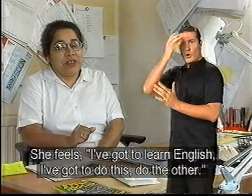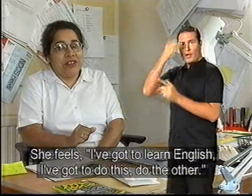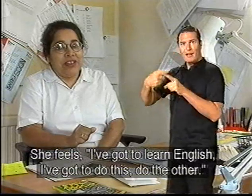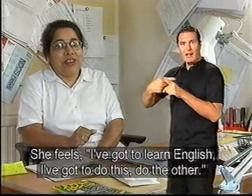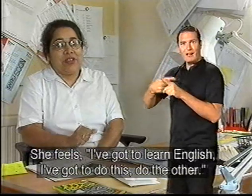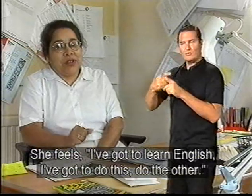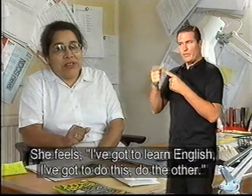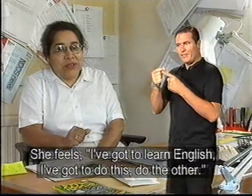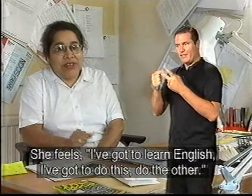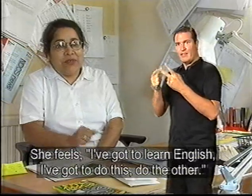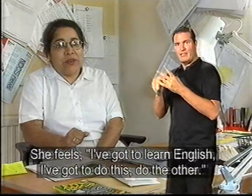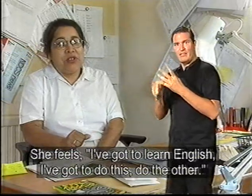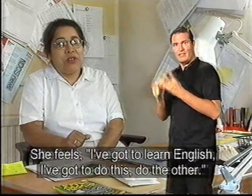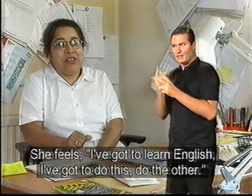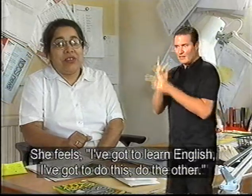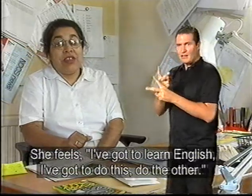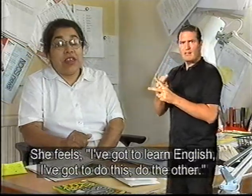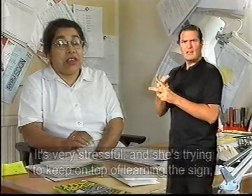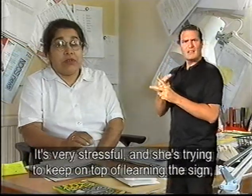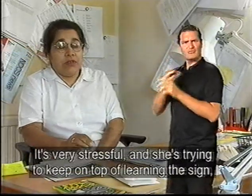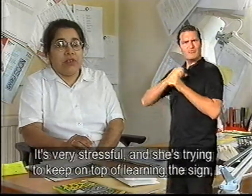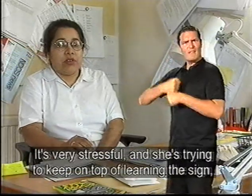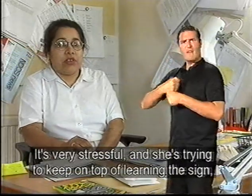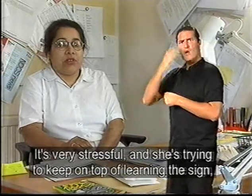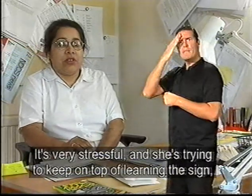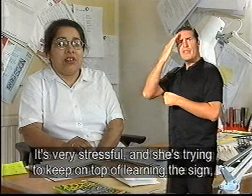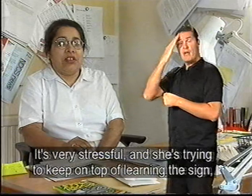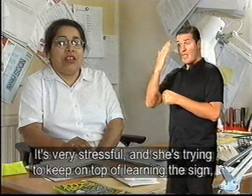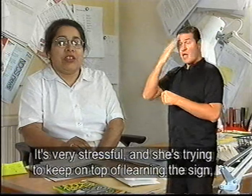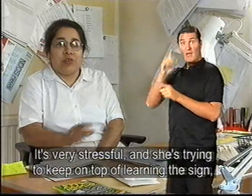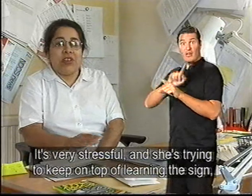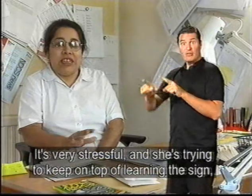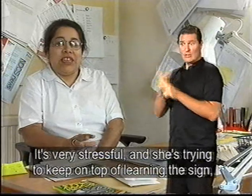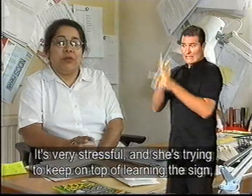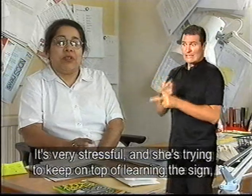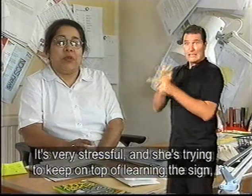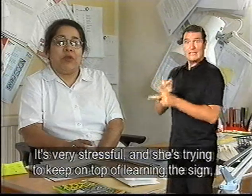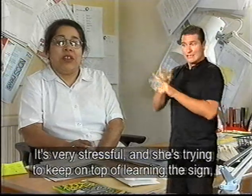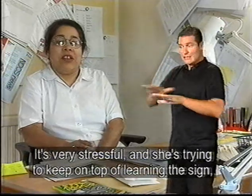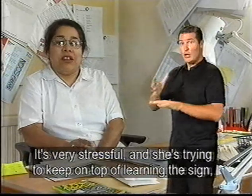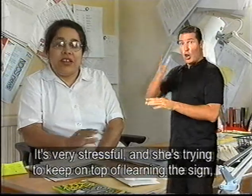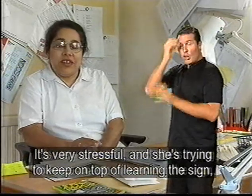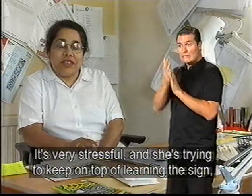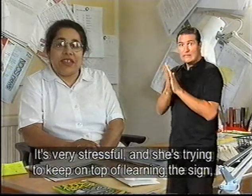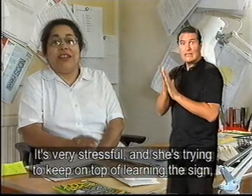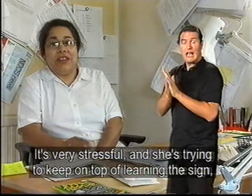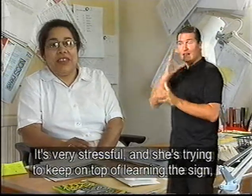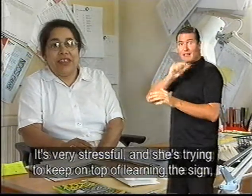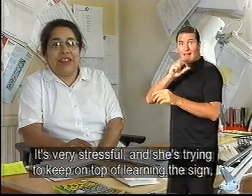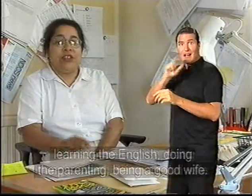learn English, I've got to do this, I've got to do the other. And it's very stressful. And she's trying to keep on top of learning the sign, learning the English,